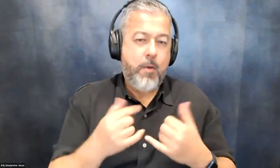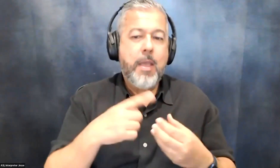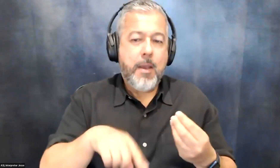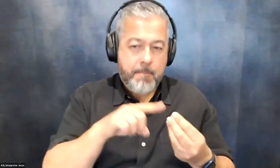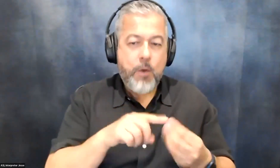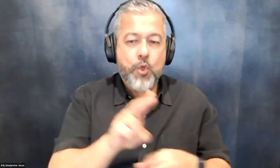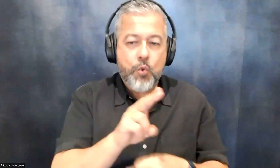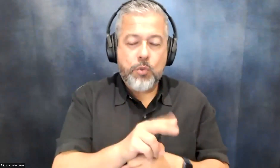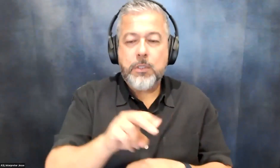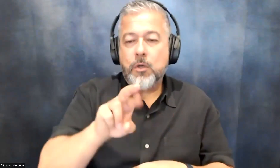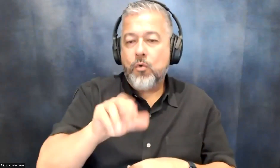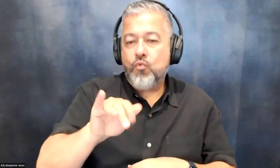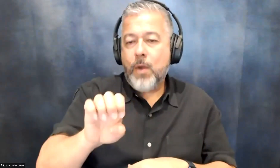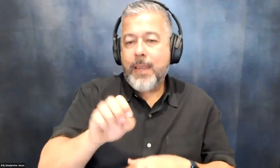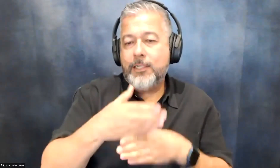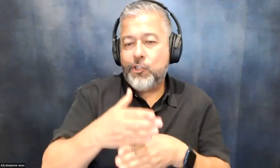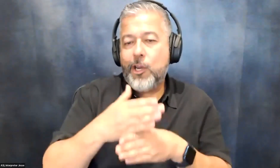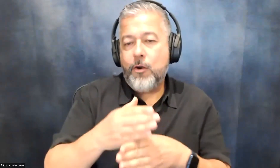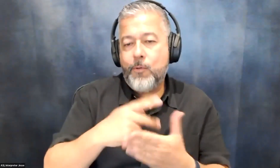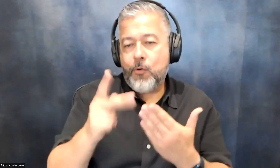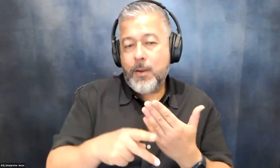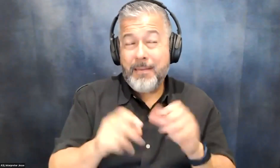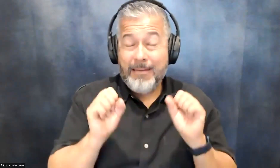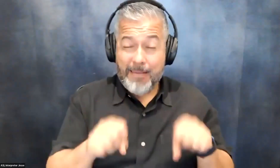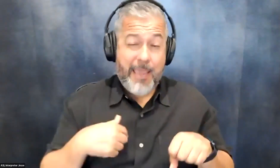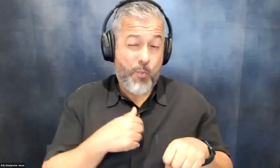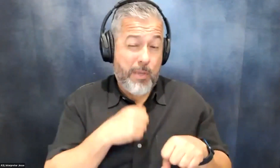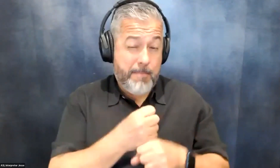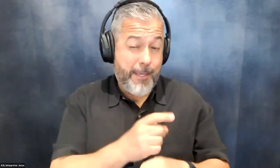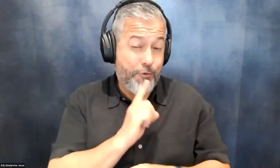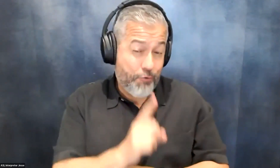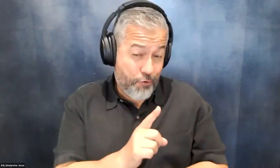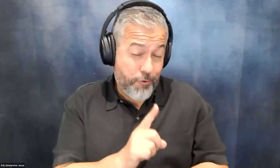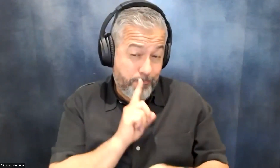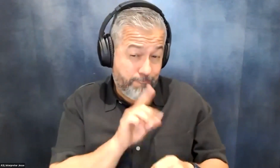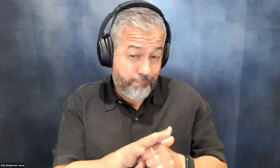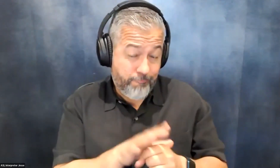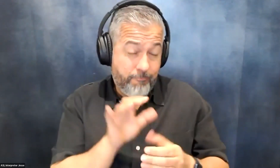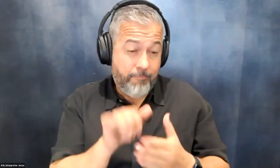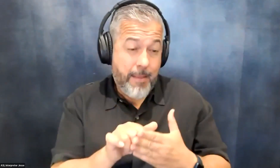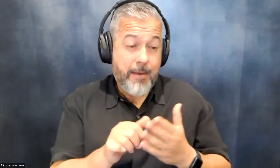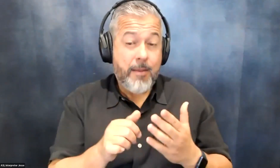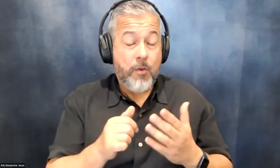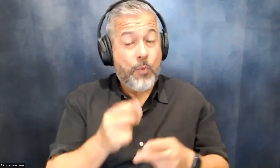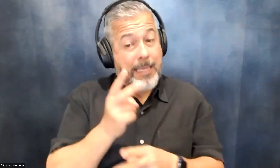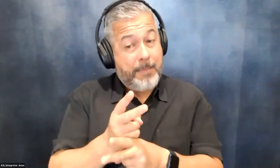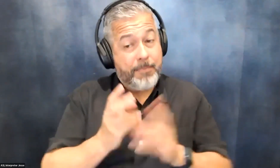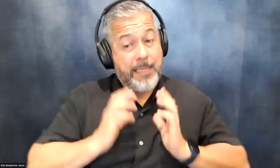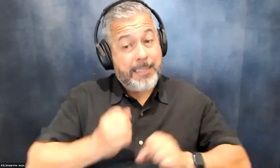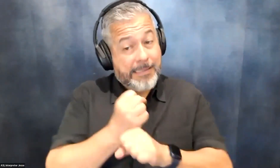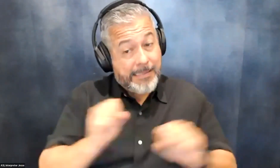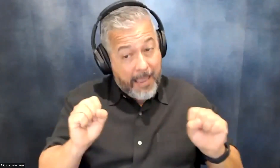regarding using rideshare. If there's a way we can make sure that we can keep them safe for